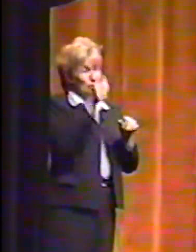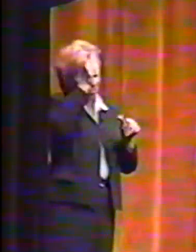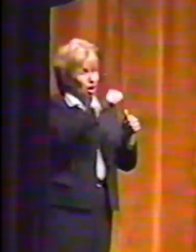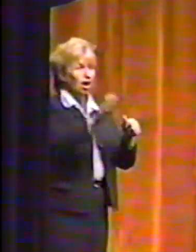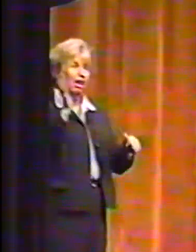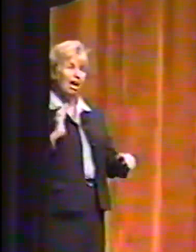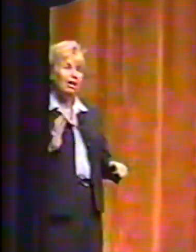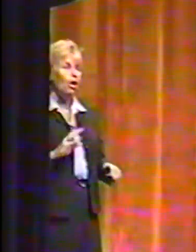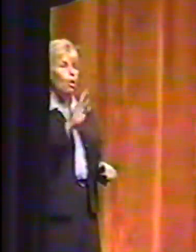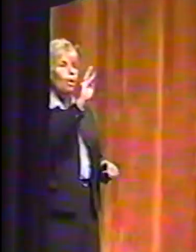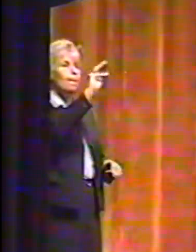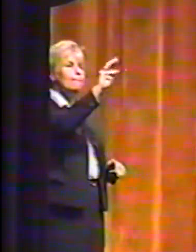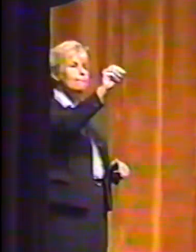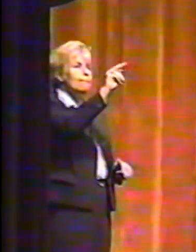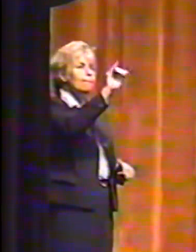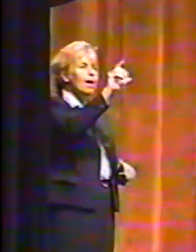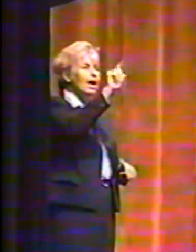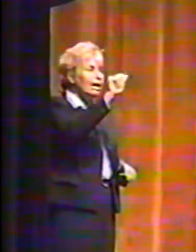a long, long time,